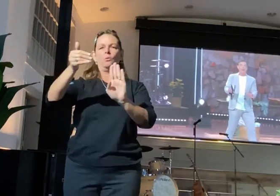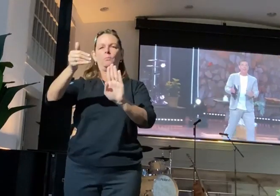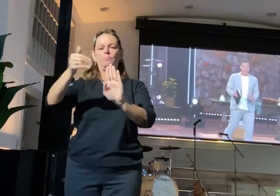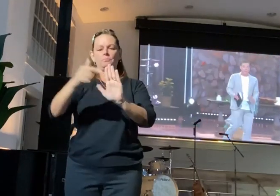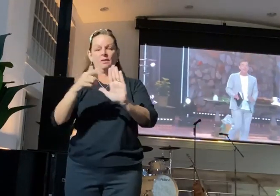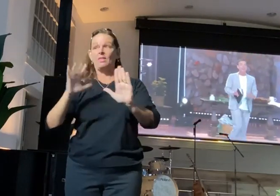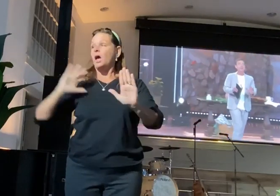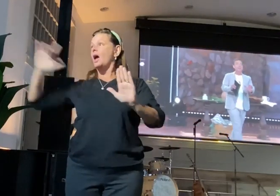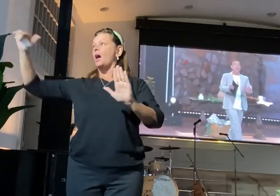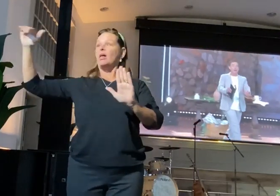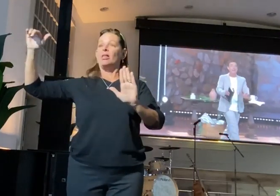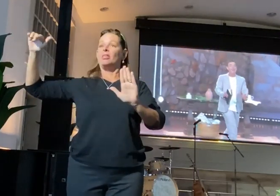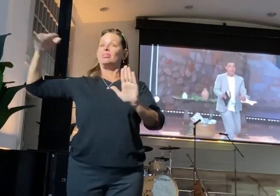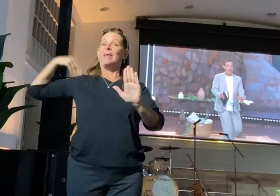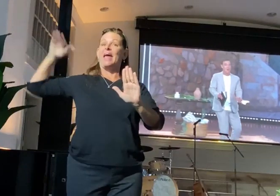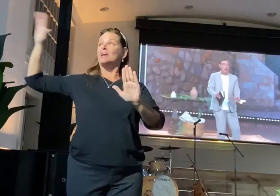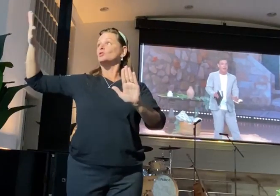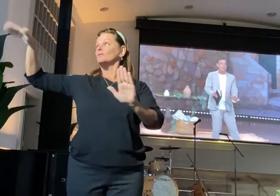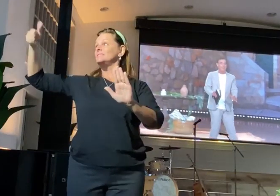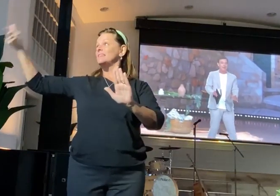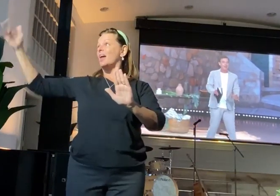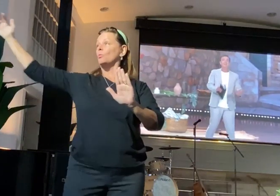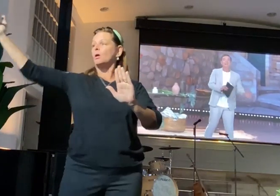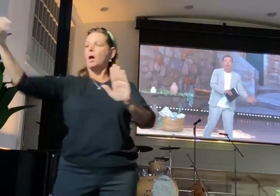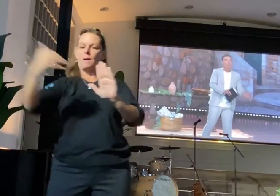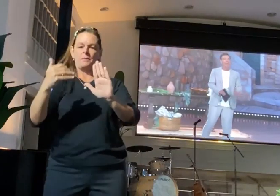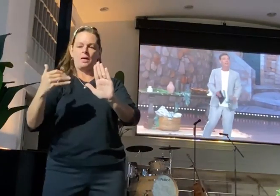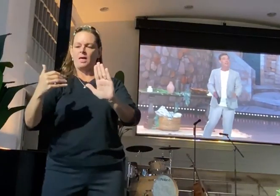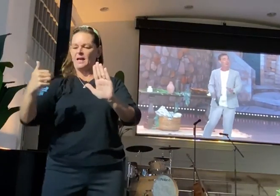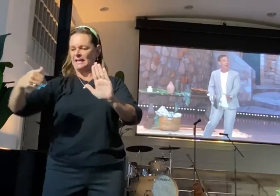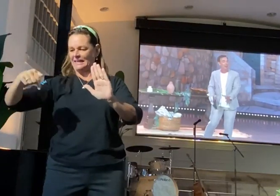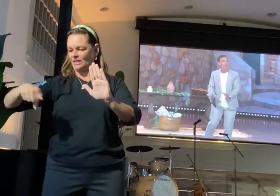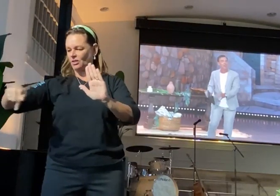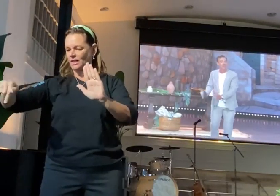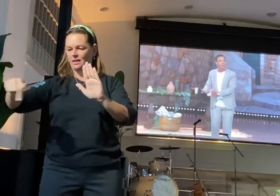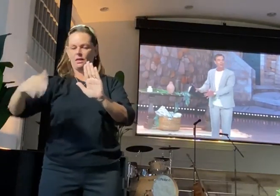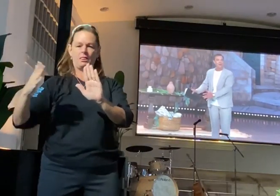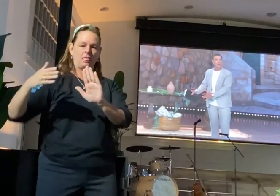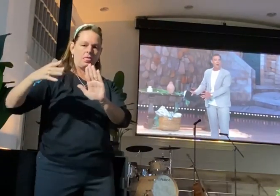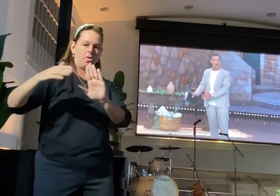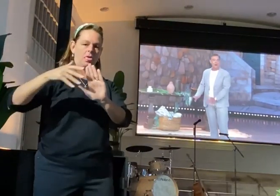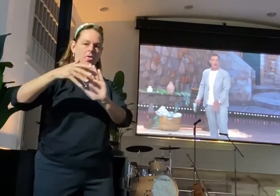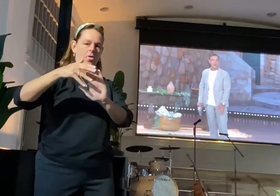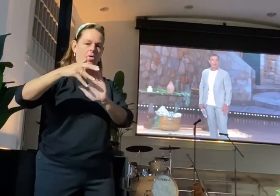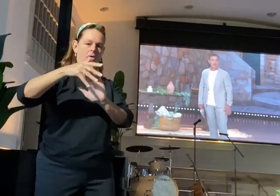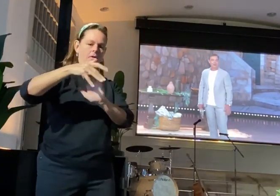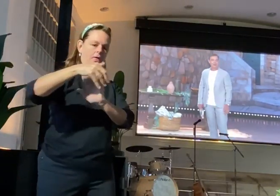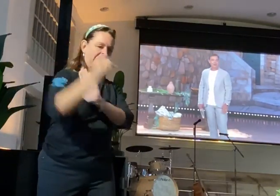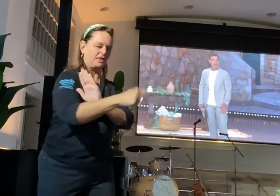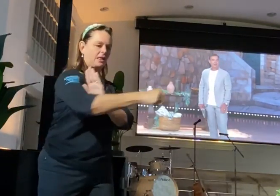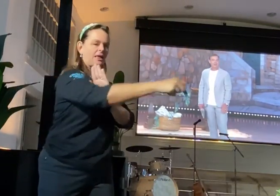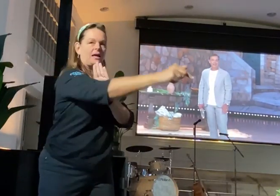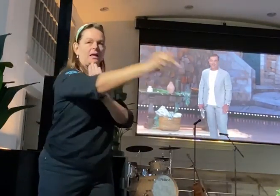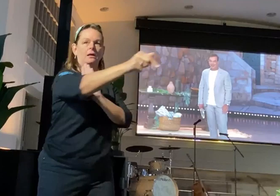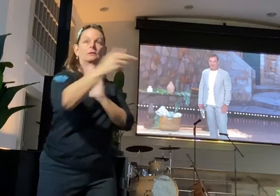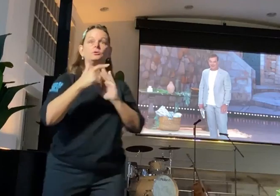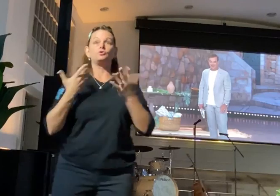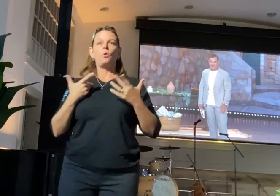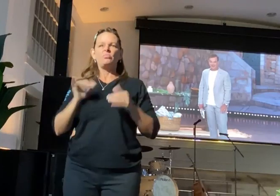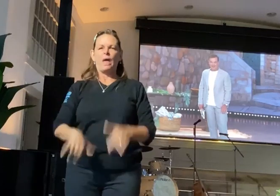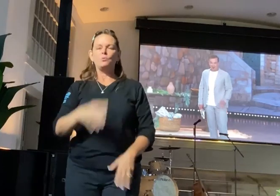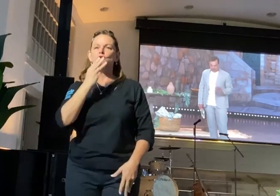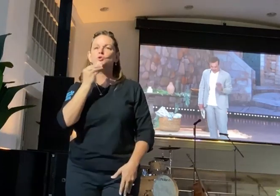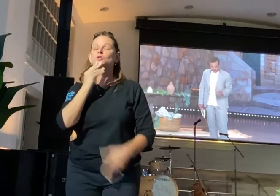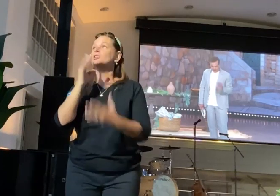there in Jerusalem getting ready to celebrate the sacrifice of a lamb and the mercy of our God. Let that sink